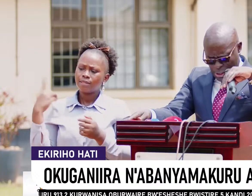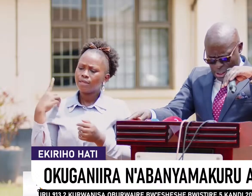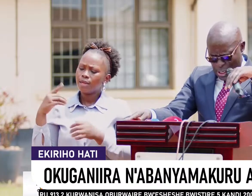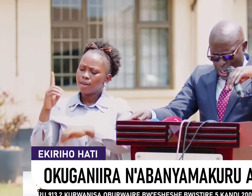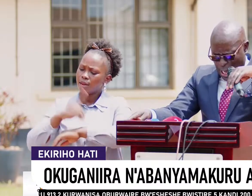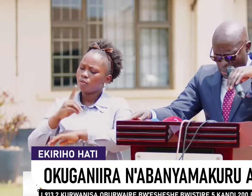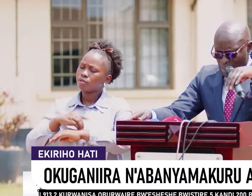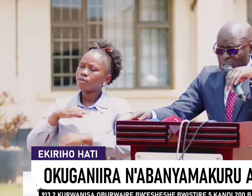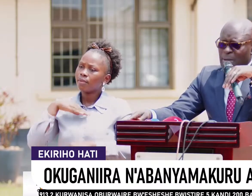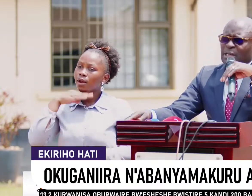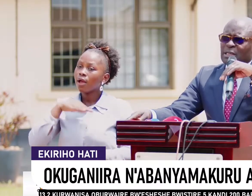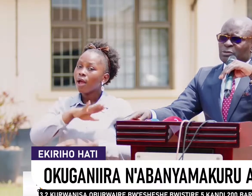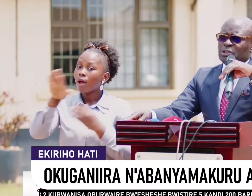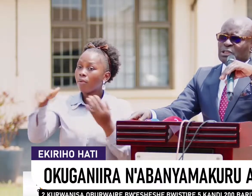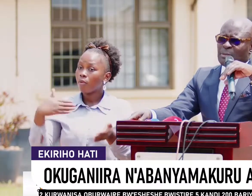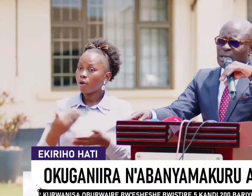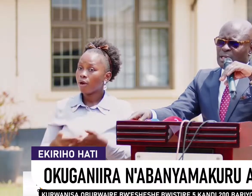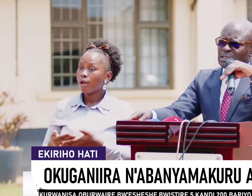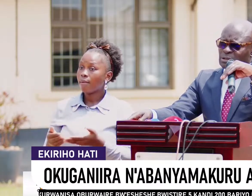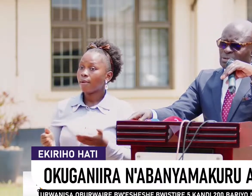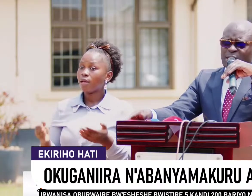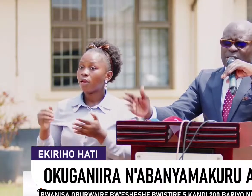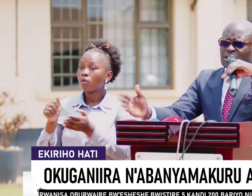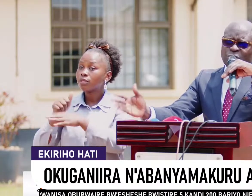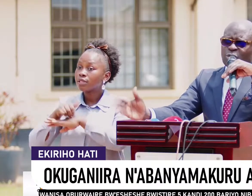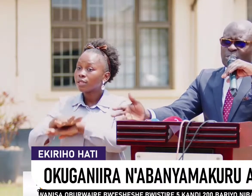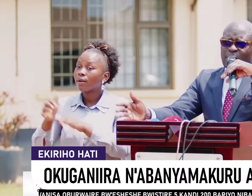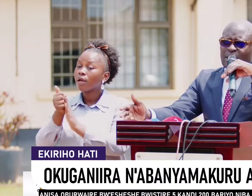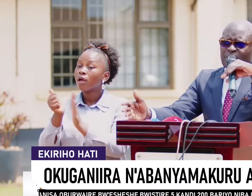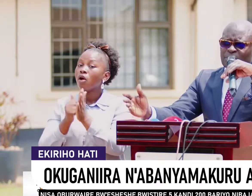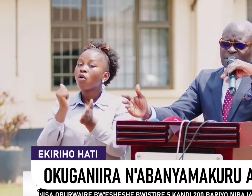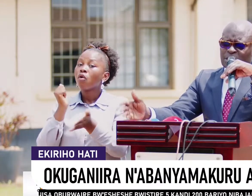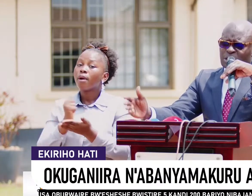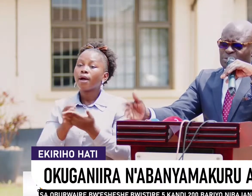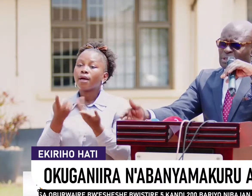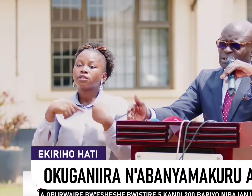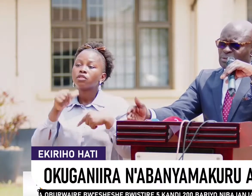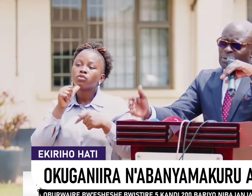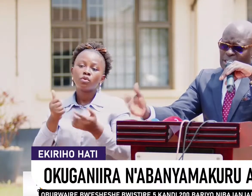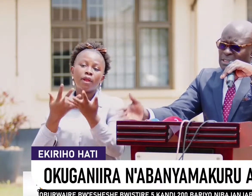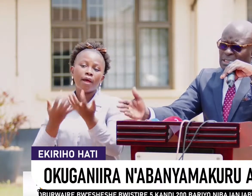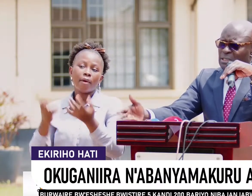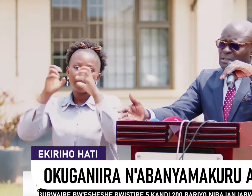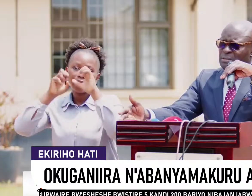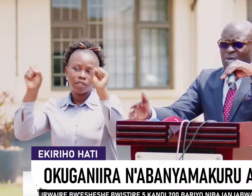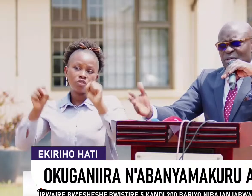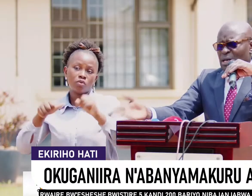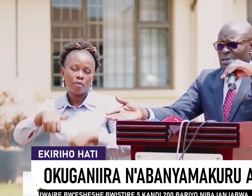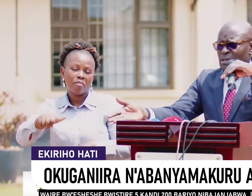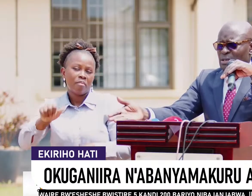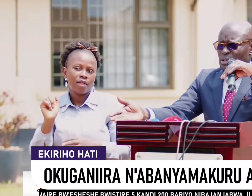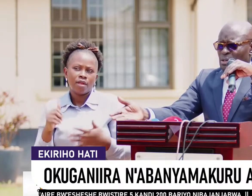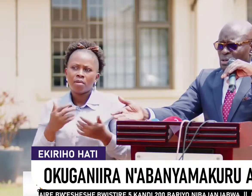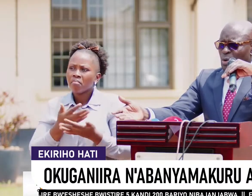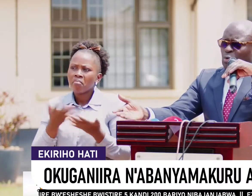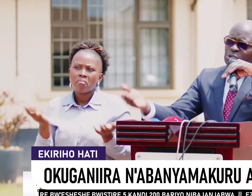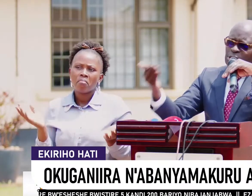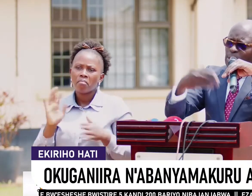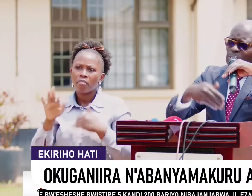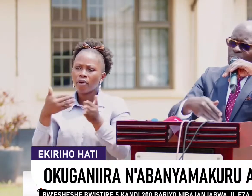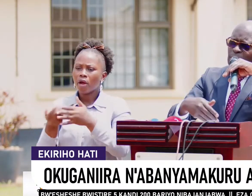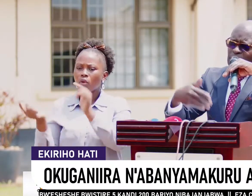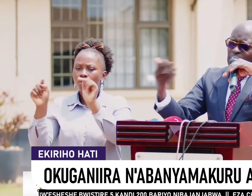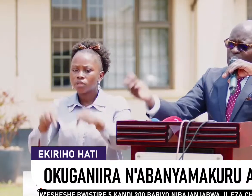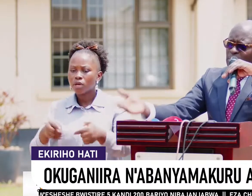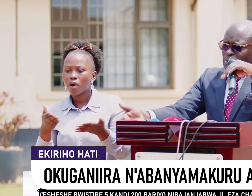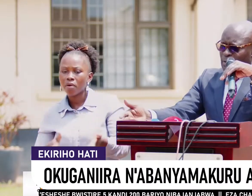bulungi. Abo bonna abagenda kusindika ba agents kubanga tetusuubira ba presidential aspirants bo kennyini bonna okujja